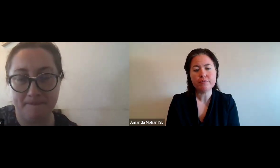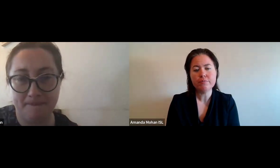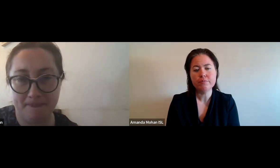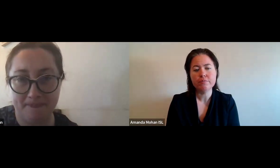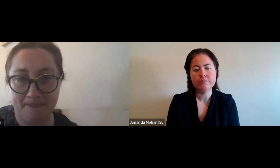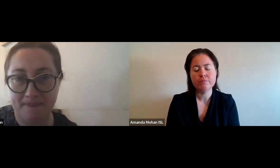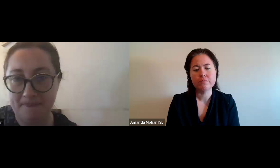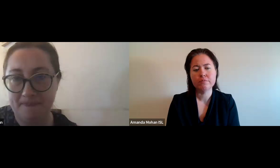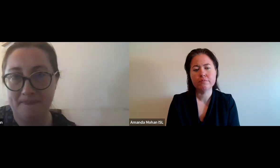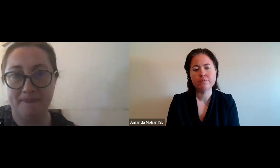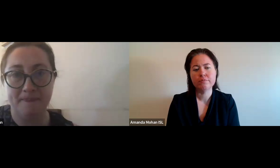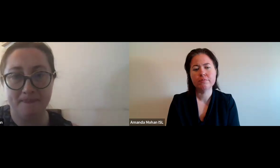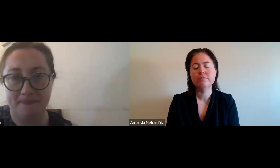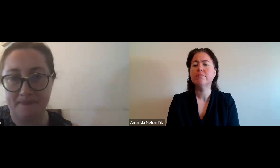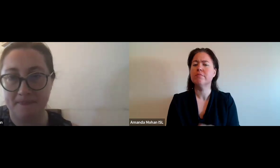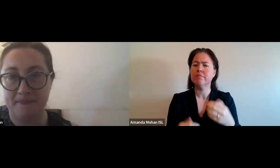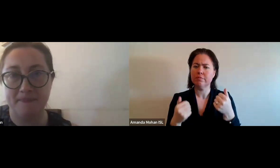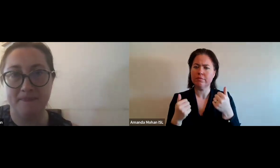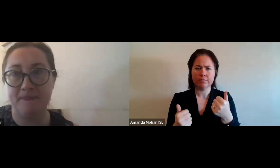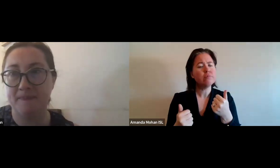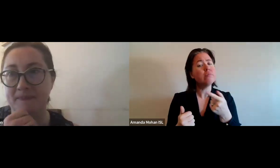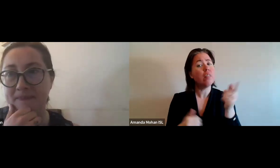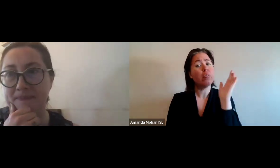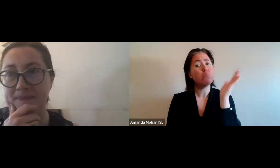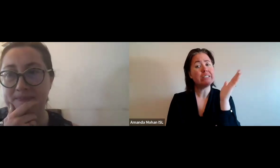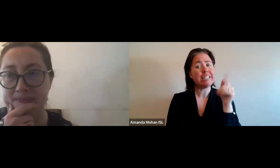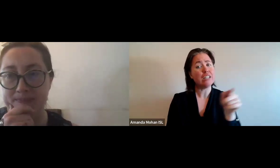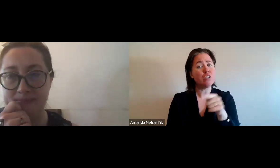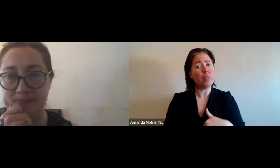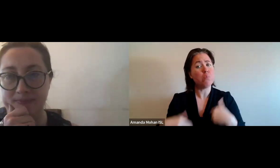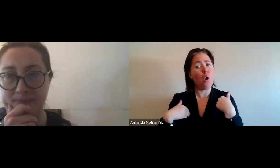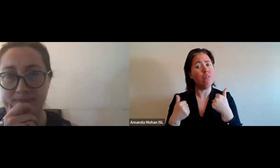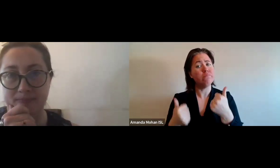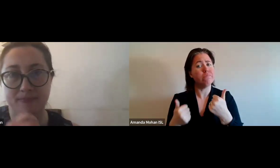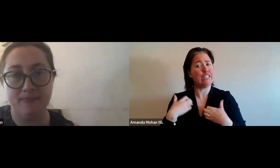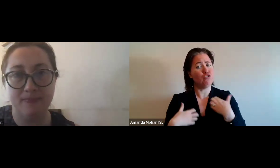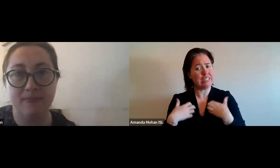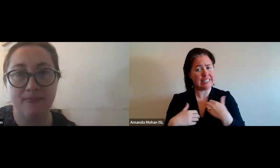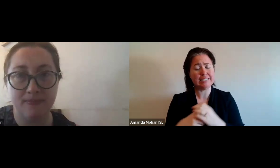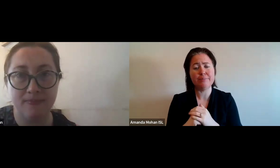I found that the presentations that everybody give this morning were very interesting, and